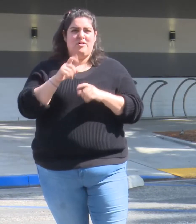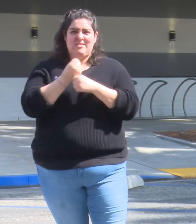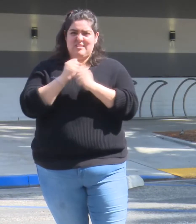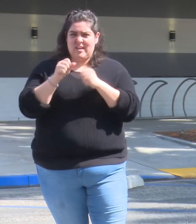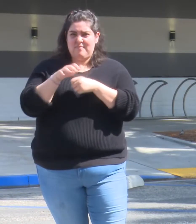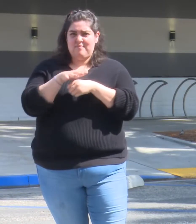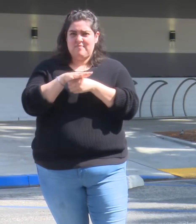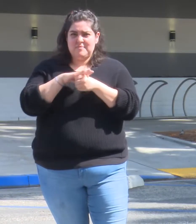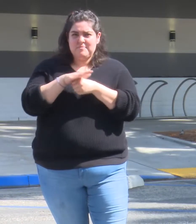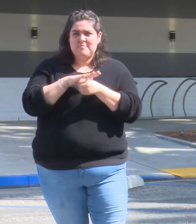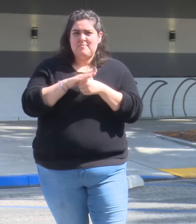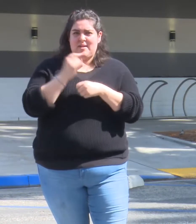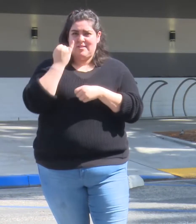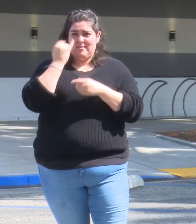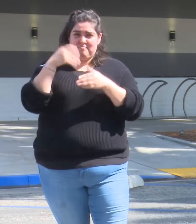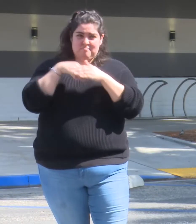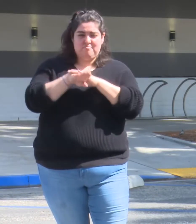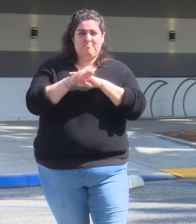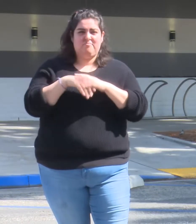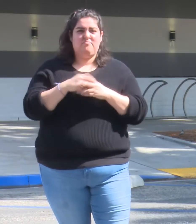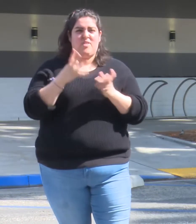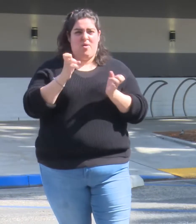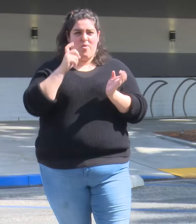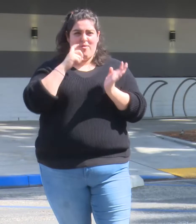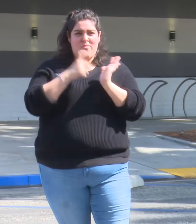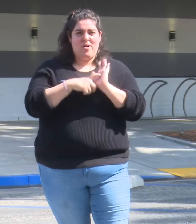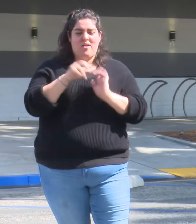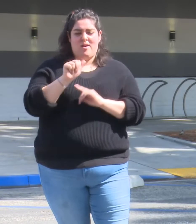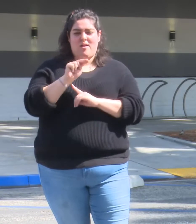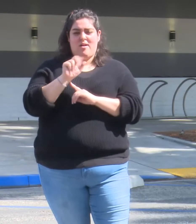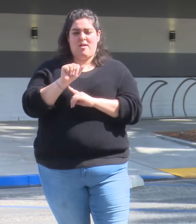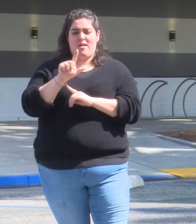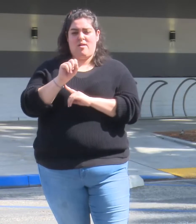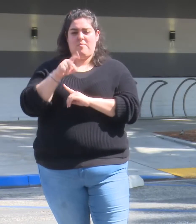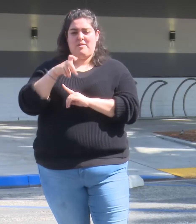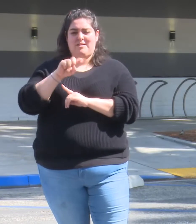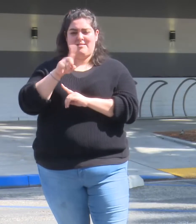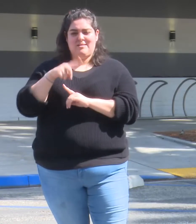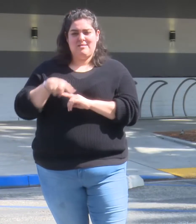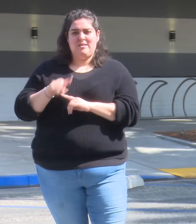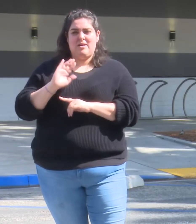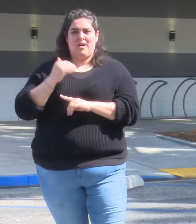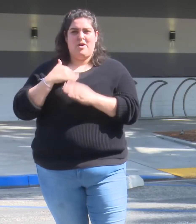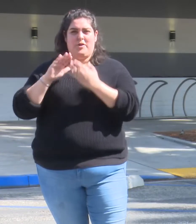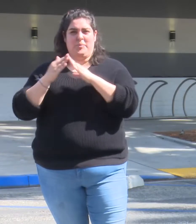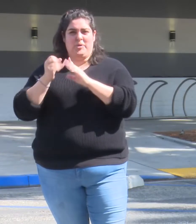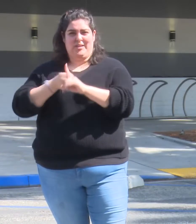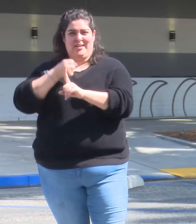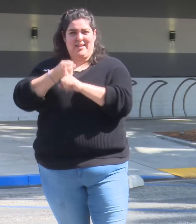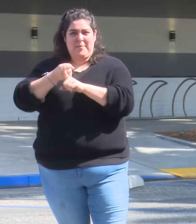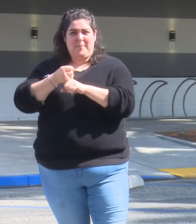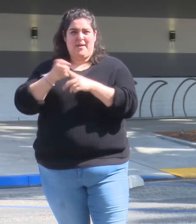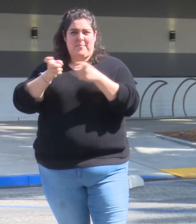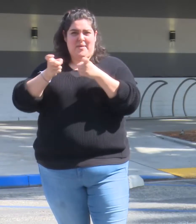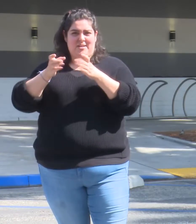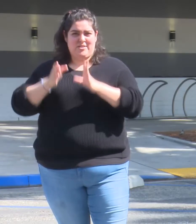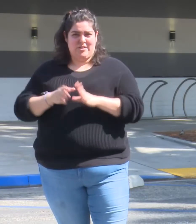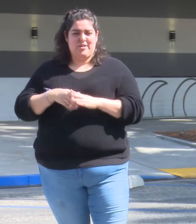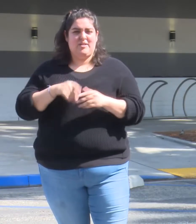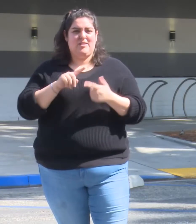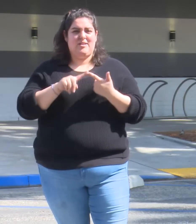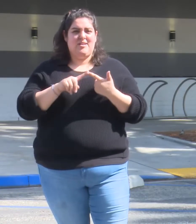visit. I'd like to give a big shout out to Ana Lopez, our Community Impact Division Manager, and Teresa